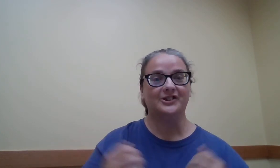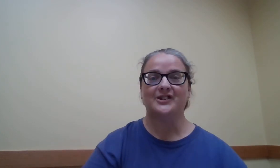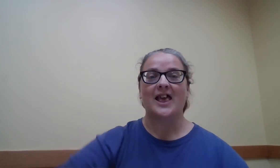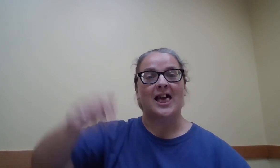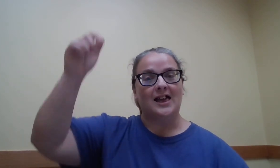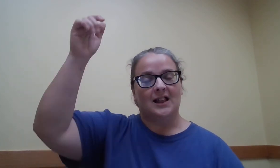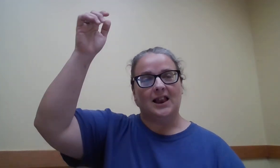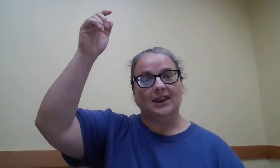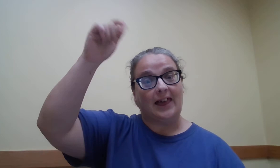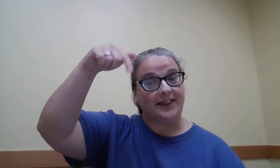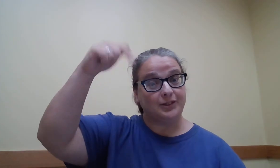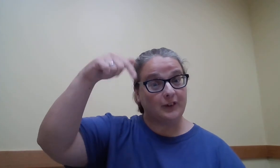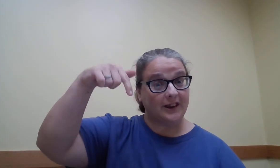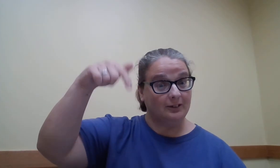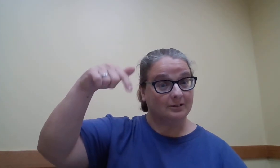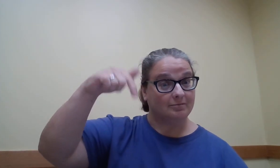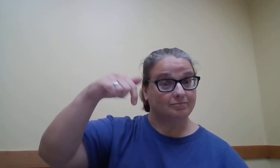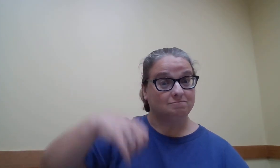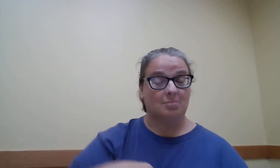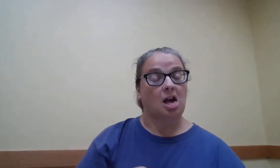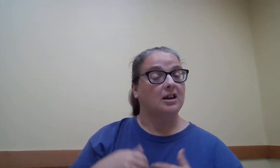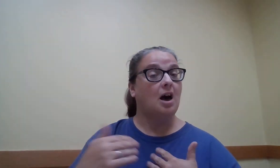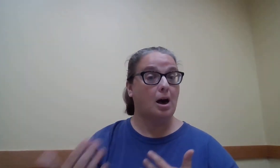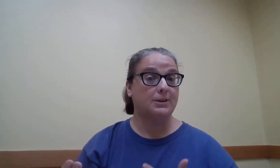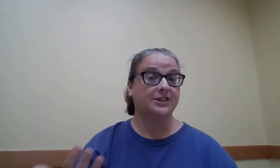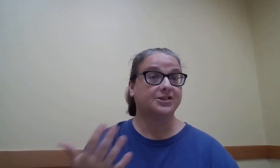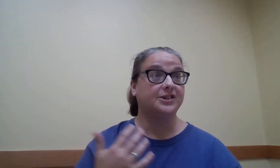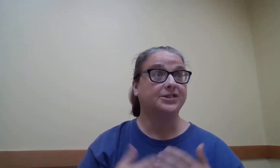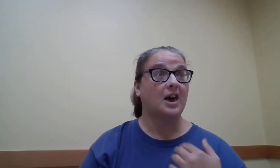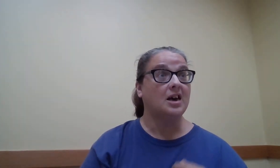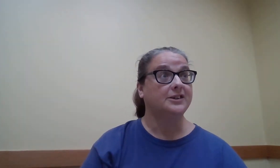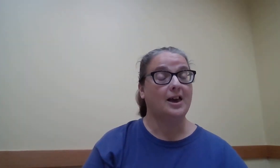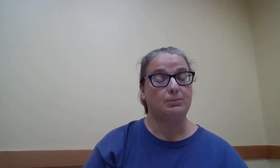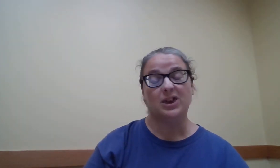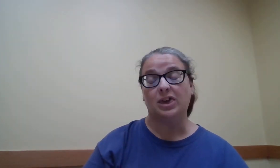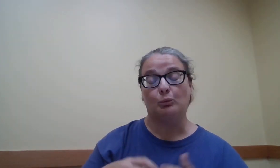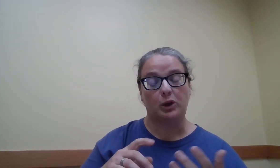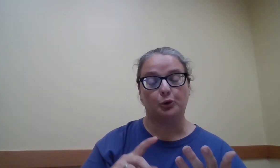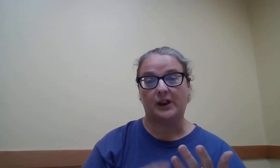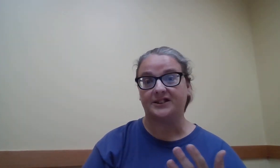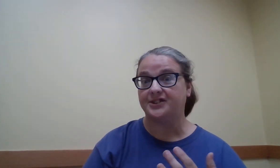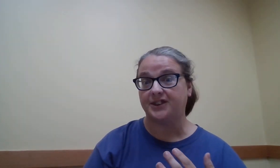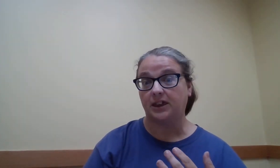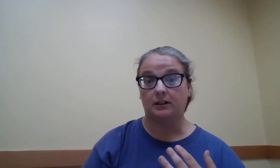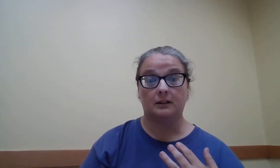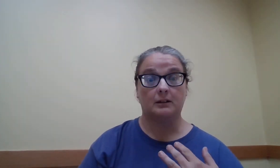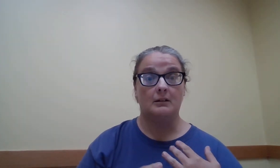course, like the video, comment to tell me what you would like to see.